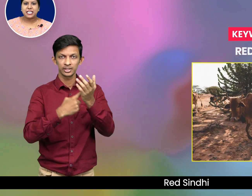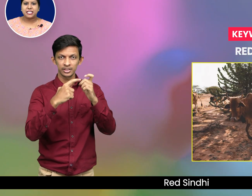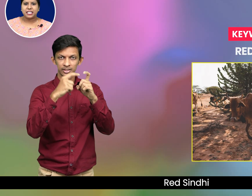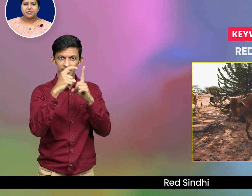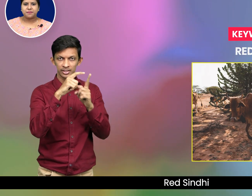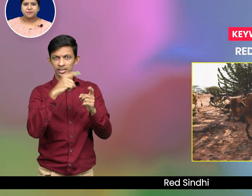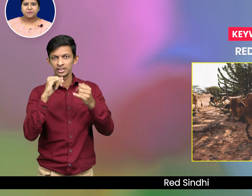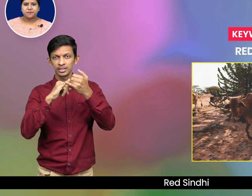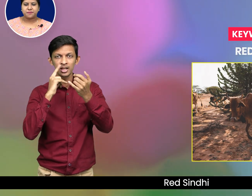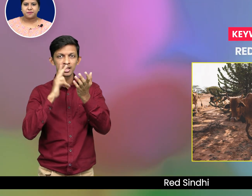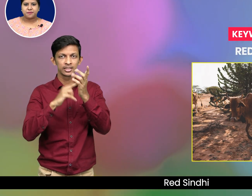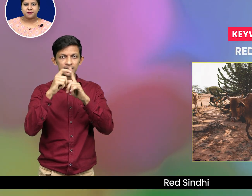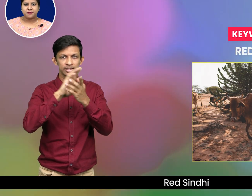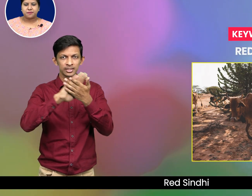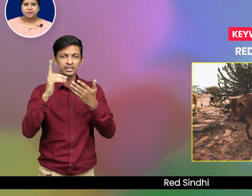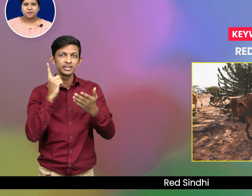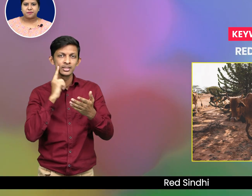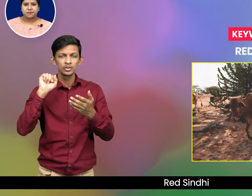Red Sindhi,